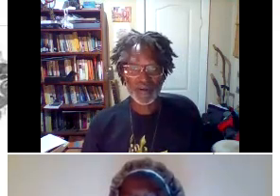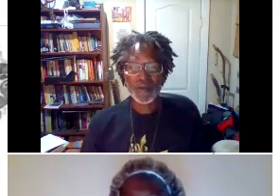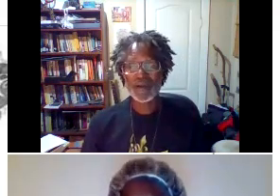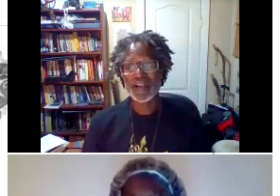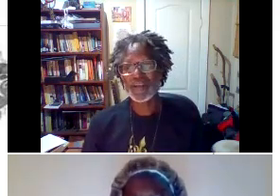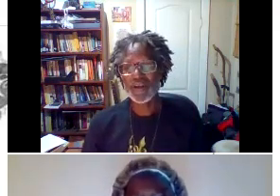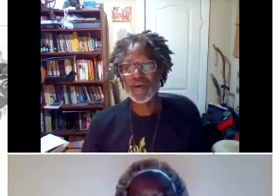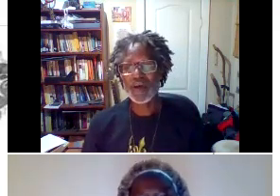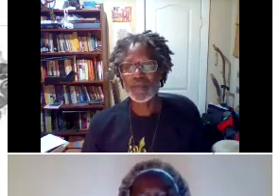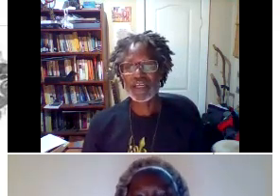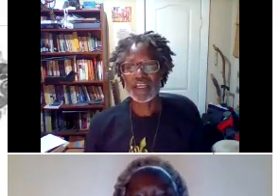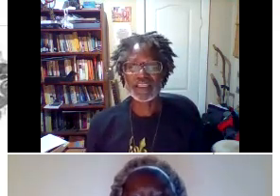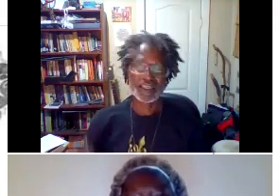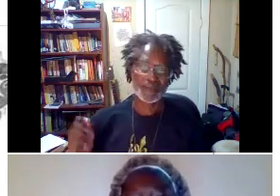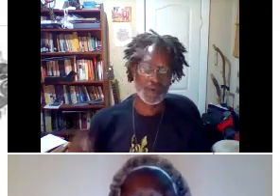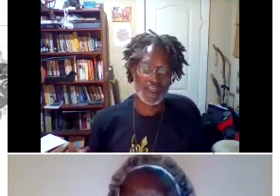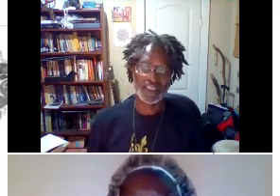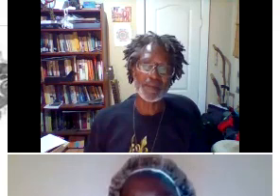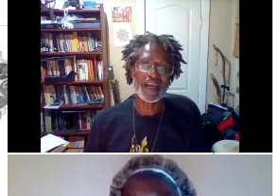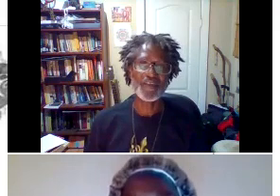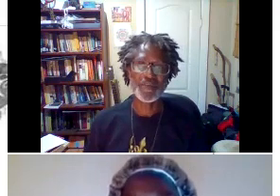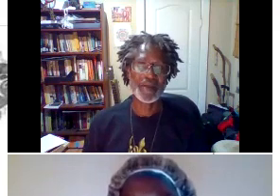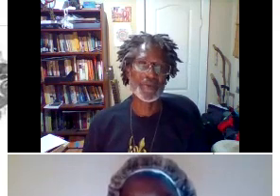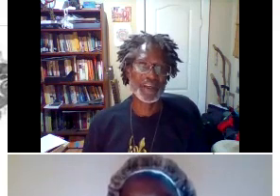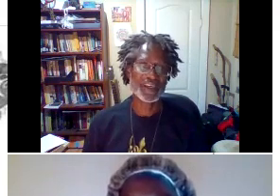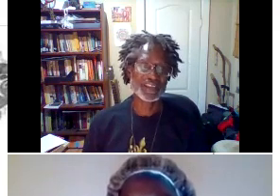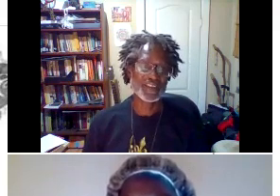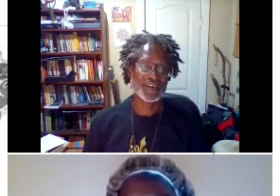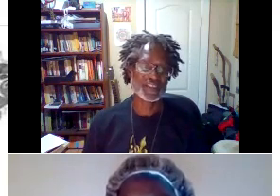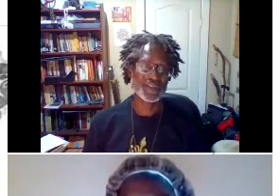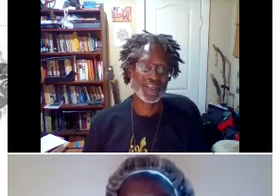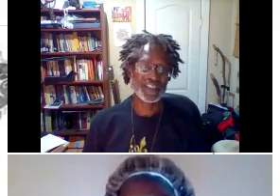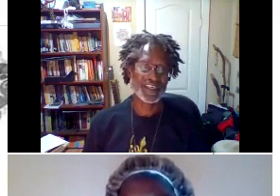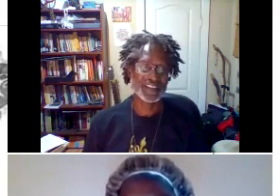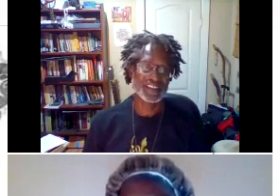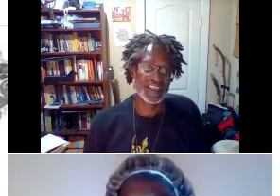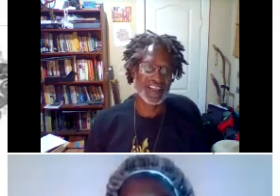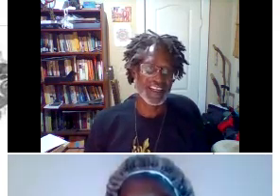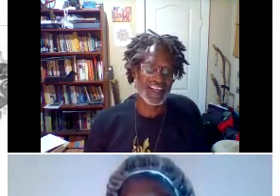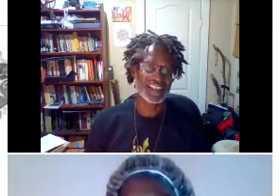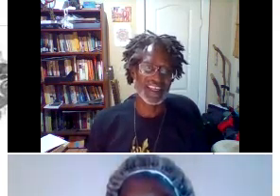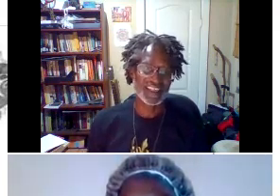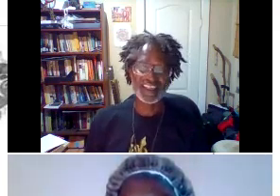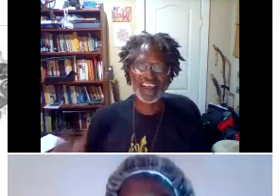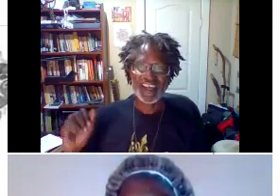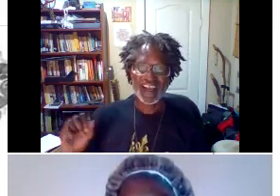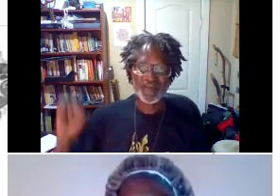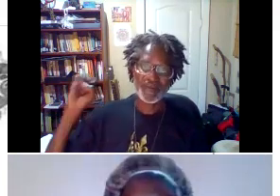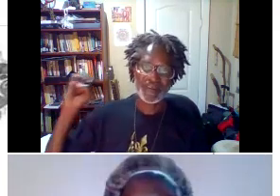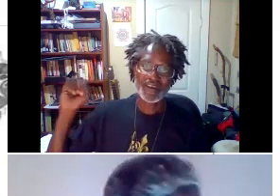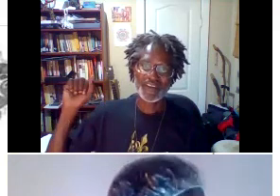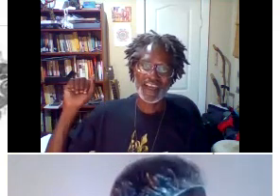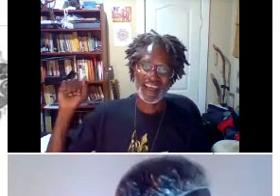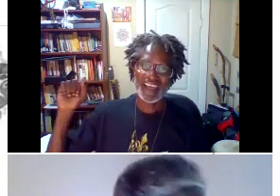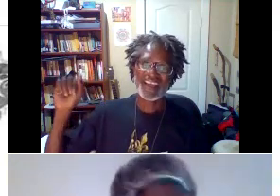did well. But okay. I'm looking at this and I'm doing this. I'm kind of remembering because in school they taught us this at 9 seconds, and I